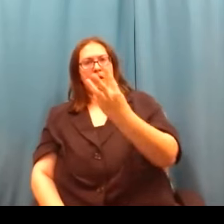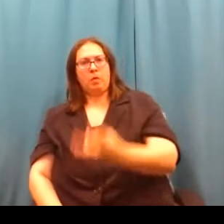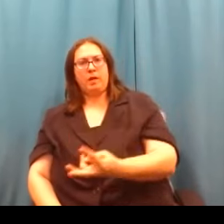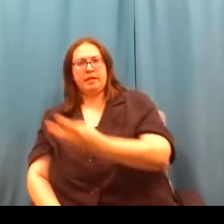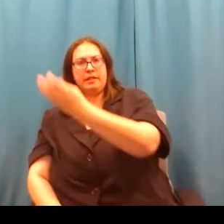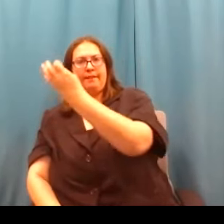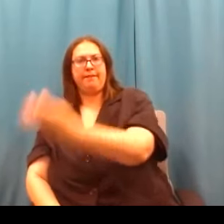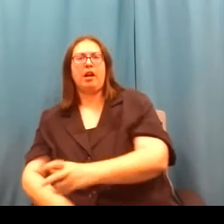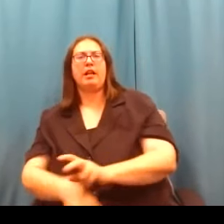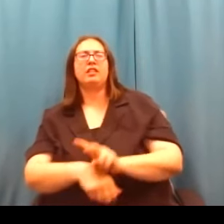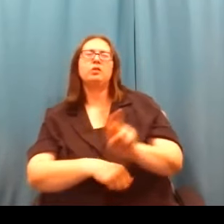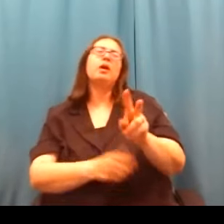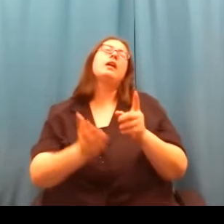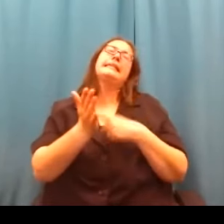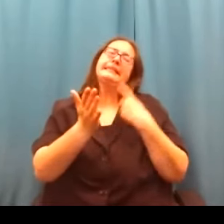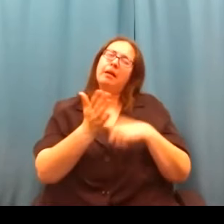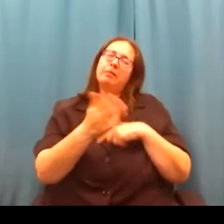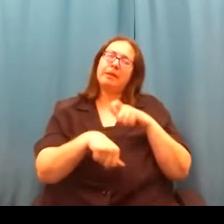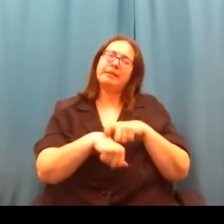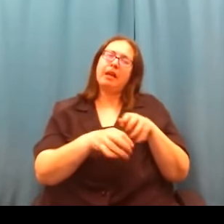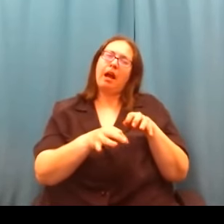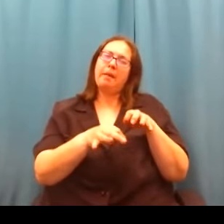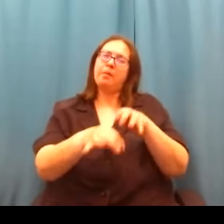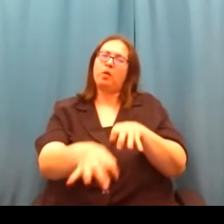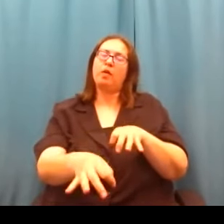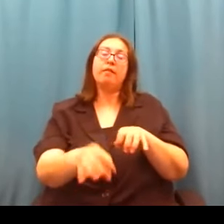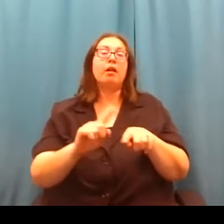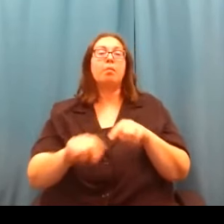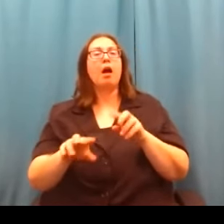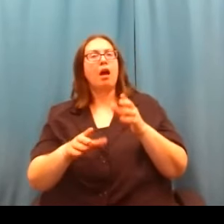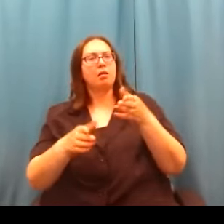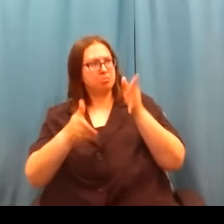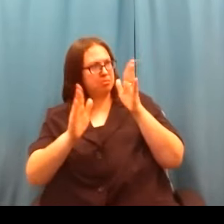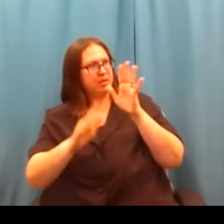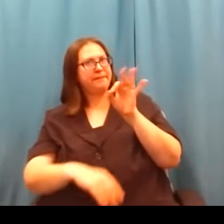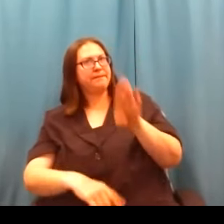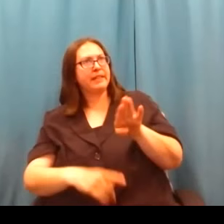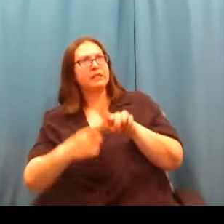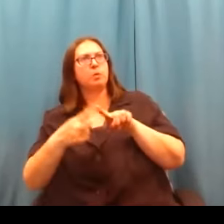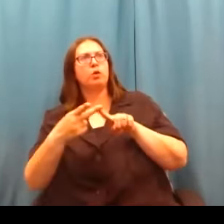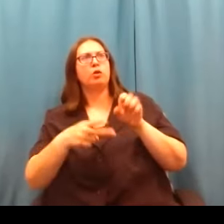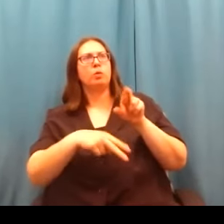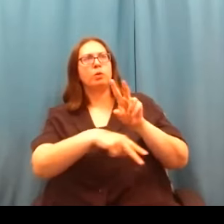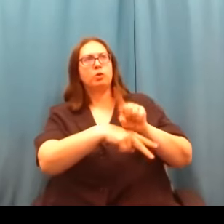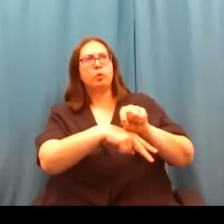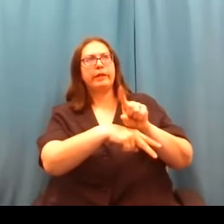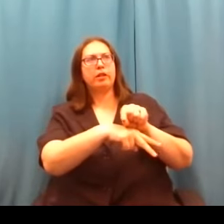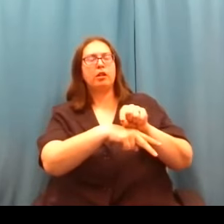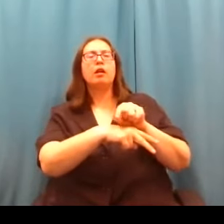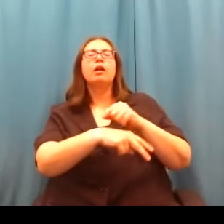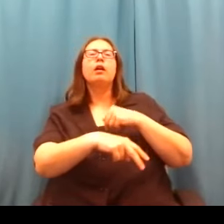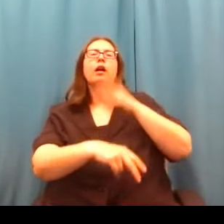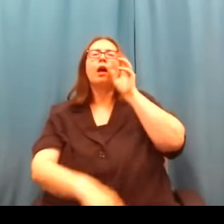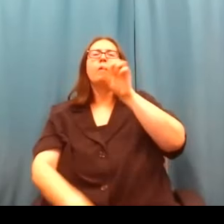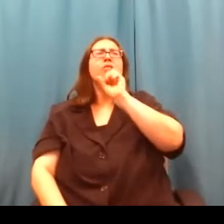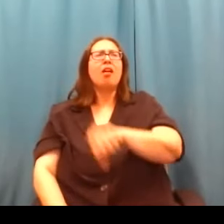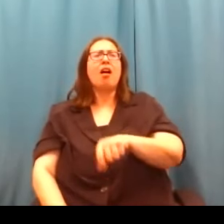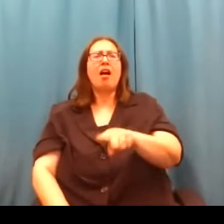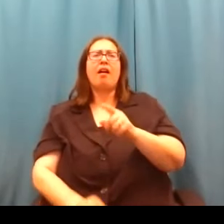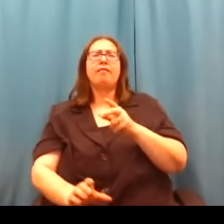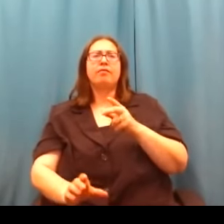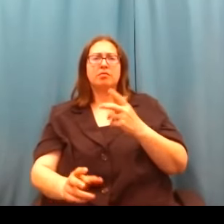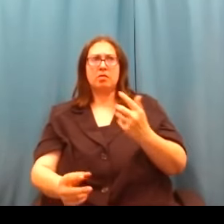have to move the time. Just watch Facebook or Twitter. And I'd love for you to join that. That's